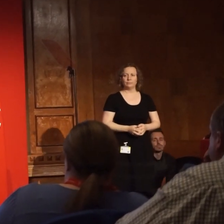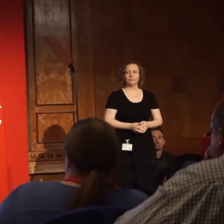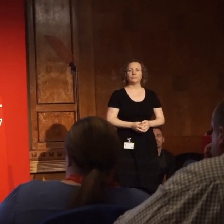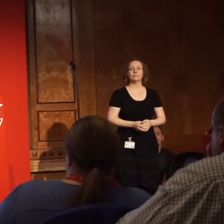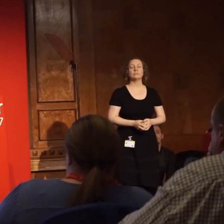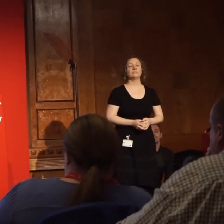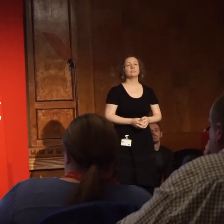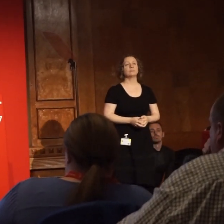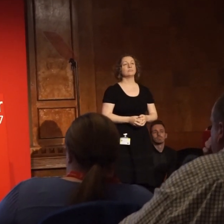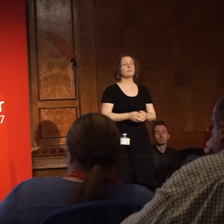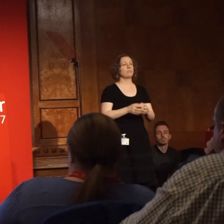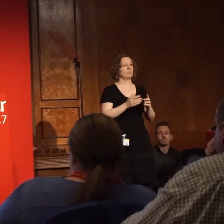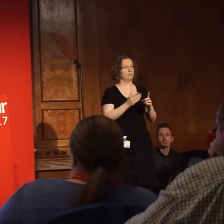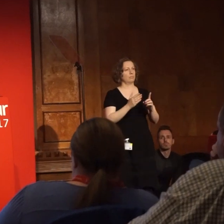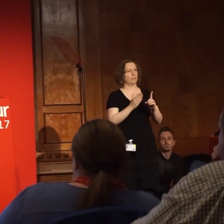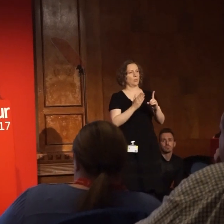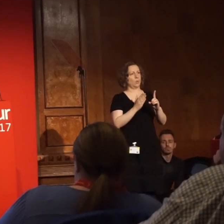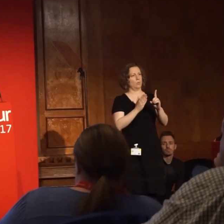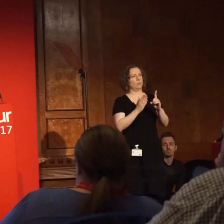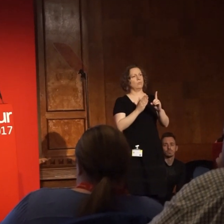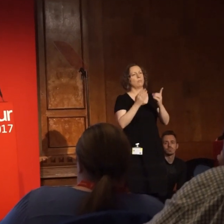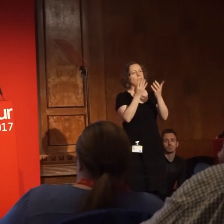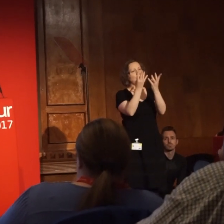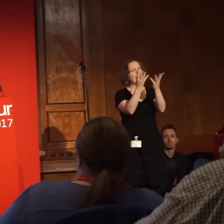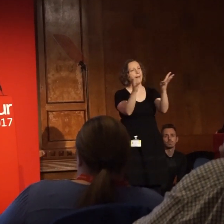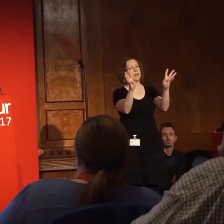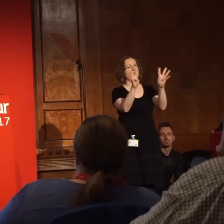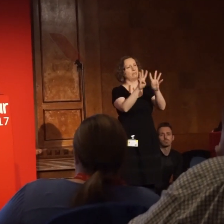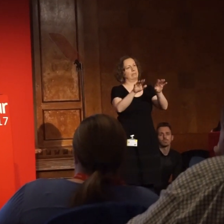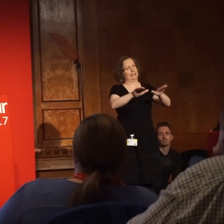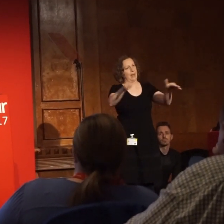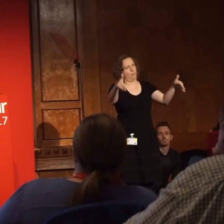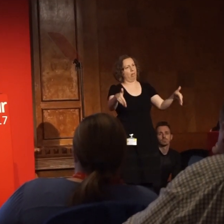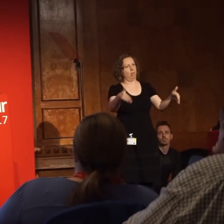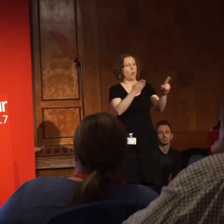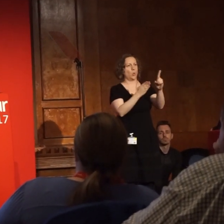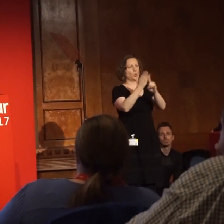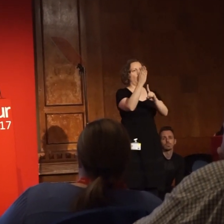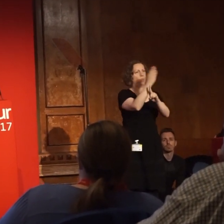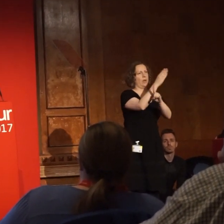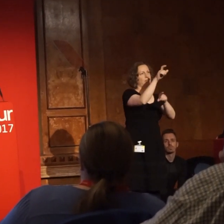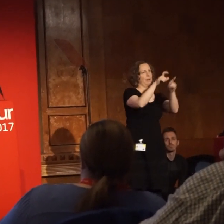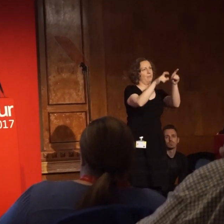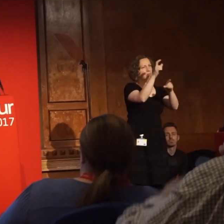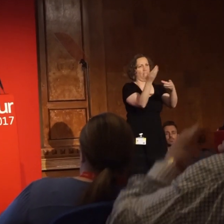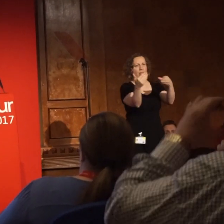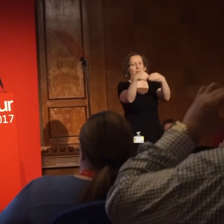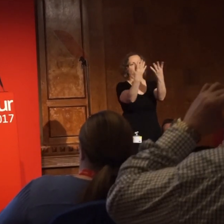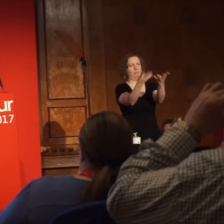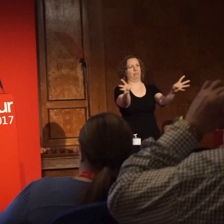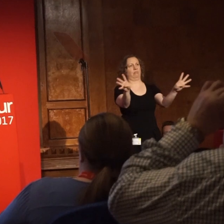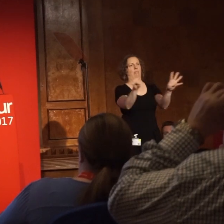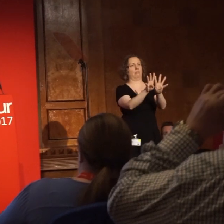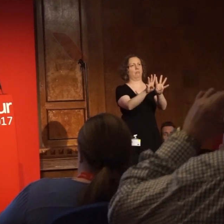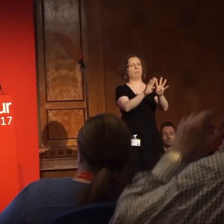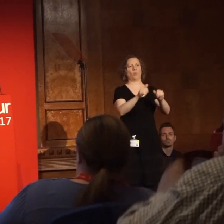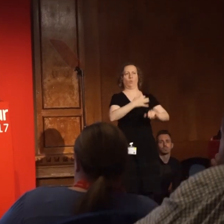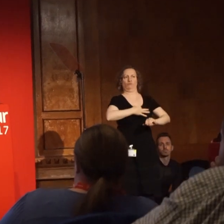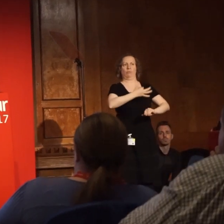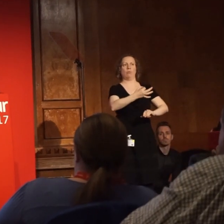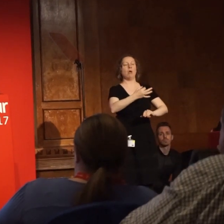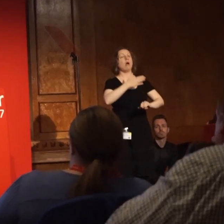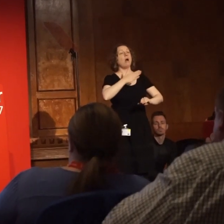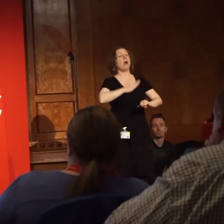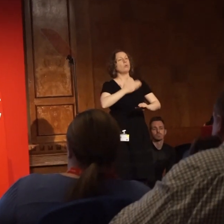well represented around the Shadow Cabinet table. I want to thank all of our North West MPs who are part of the